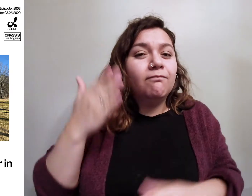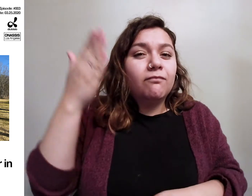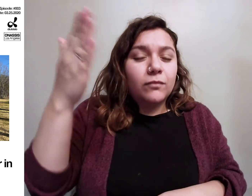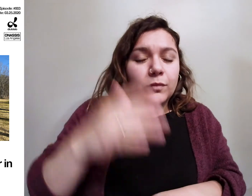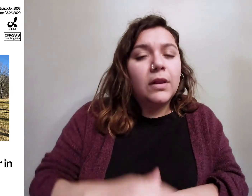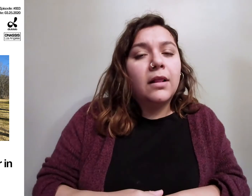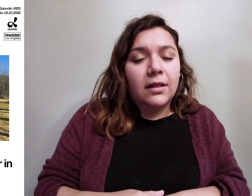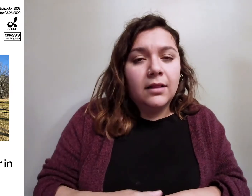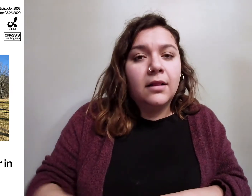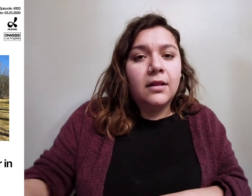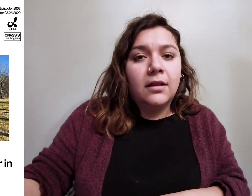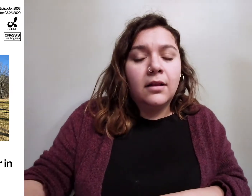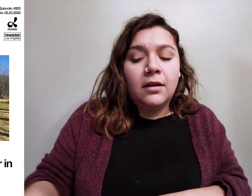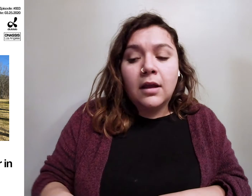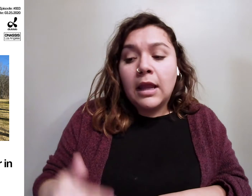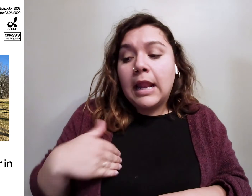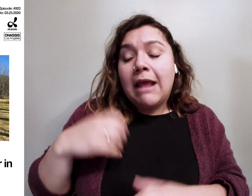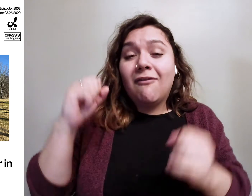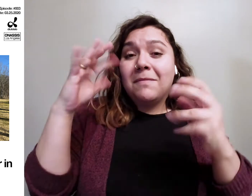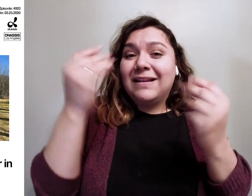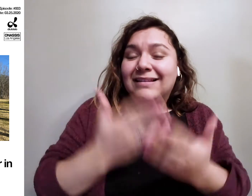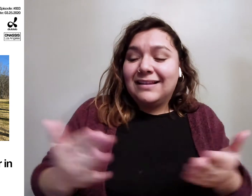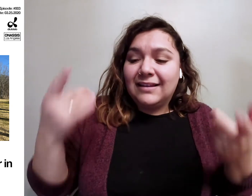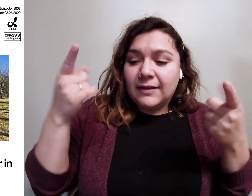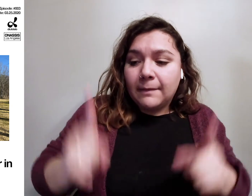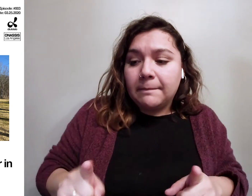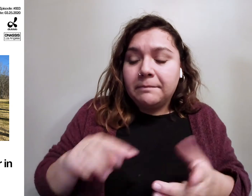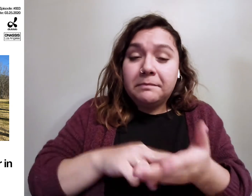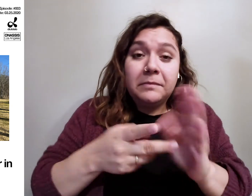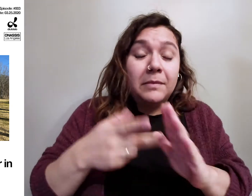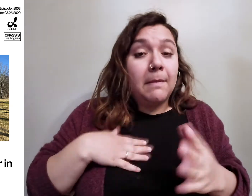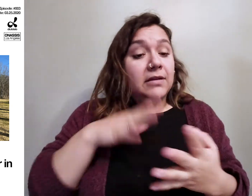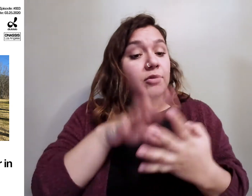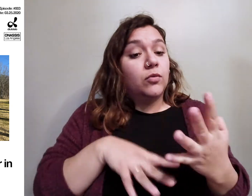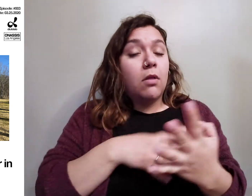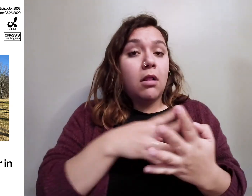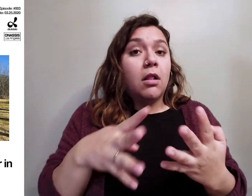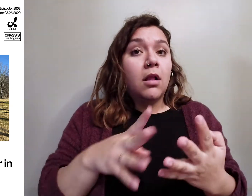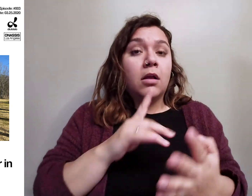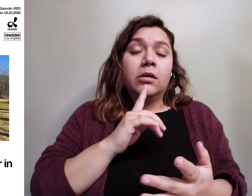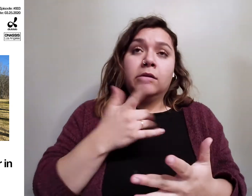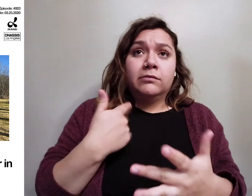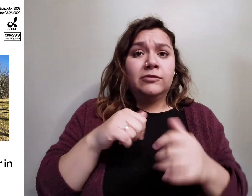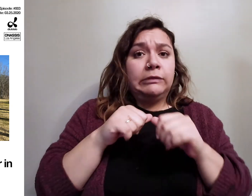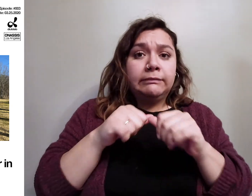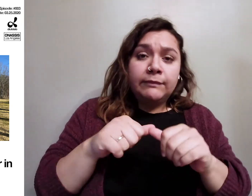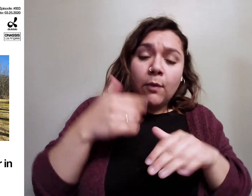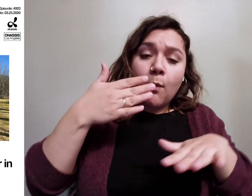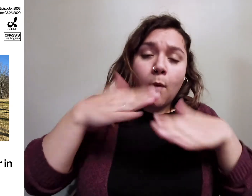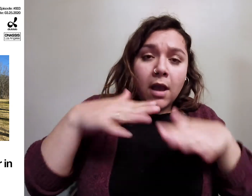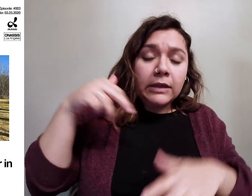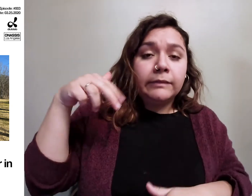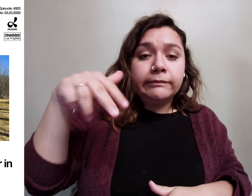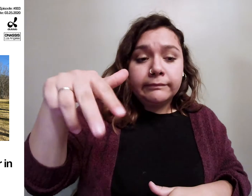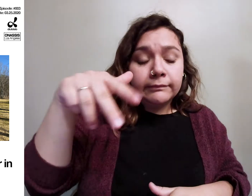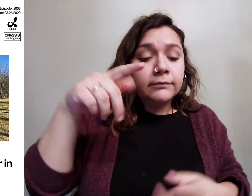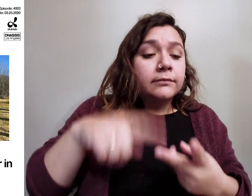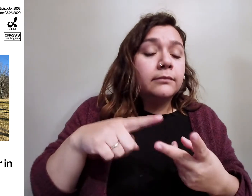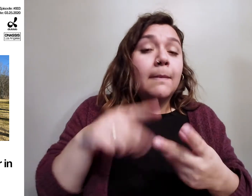have all of these beautiful things around us. So my schedule is continuing that, walking and